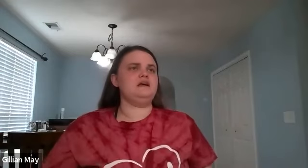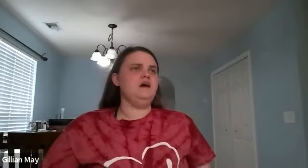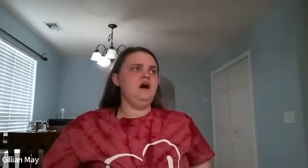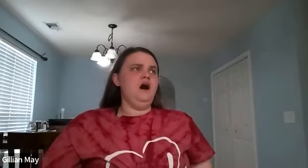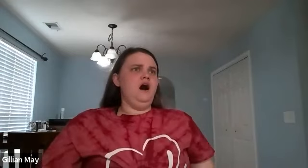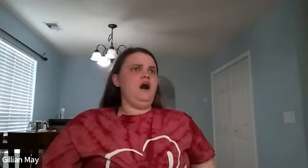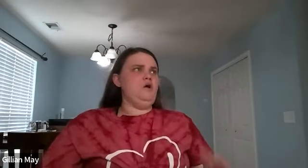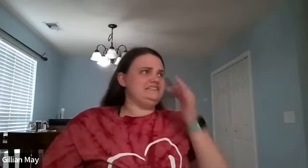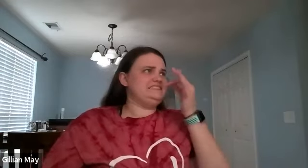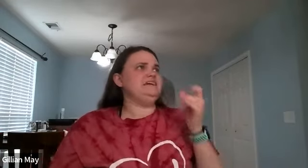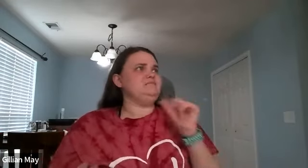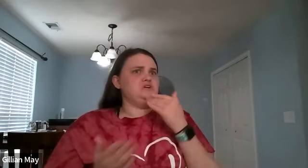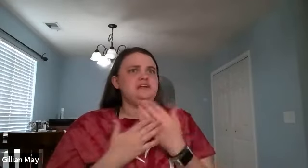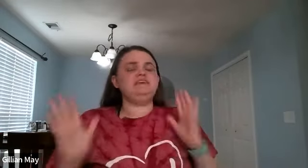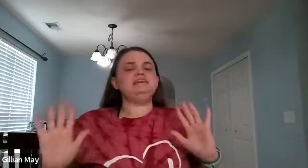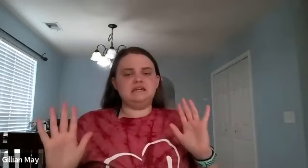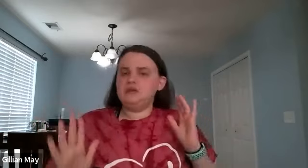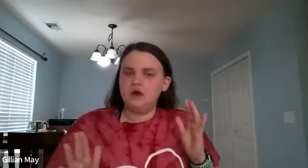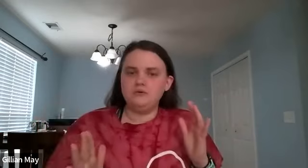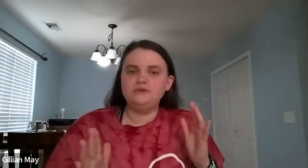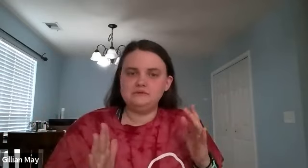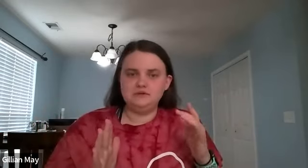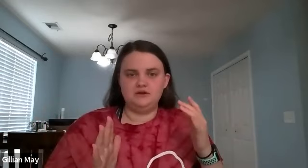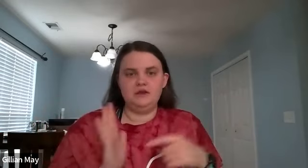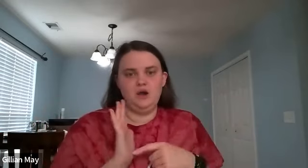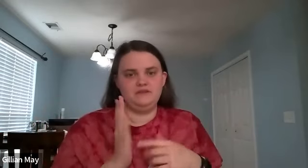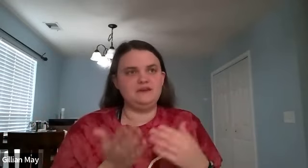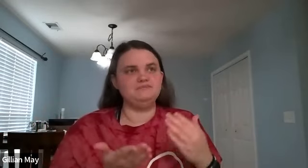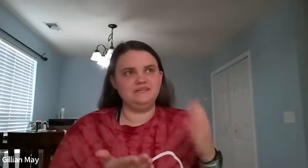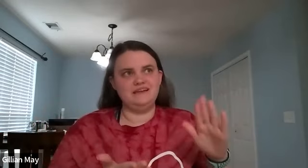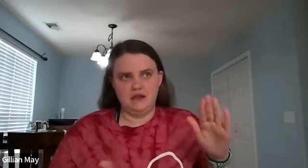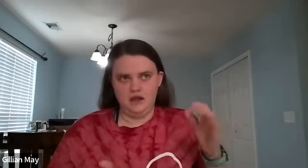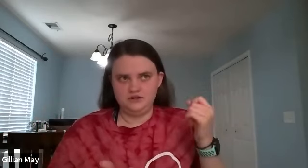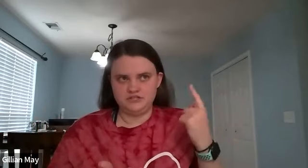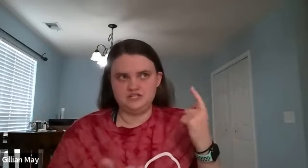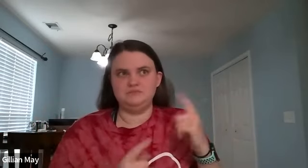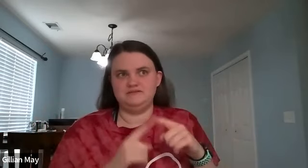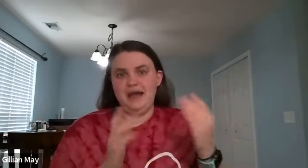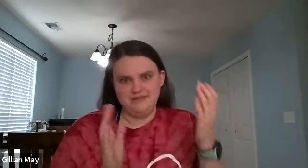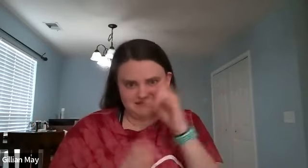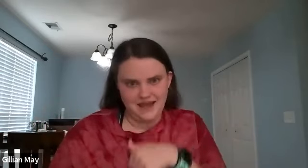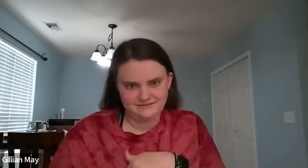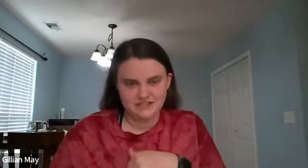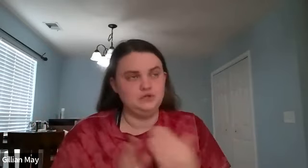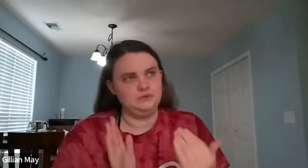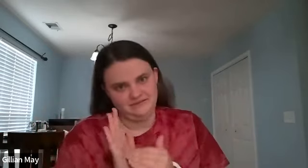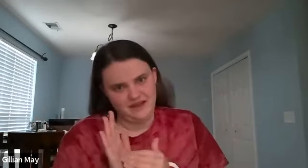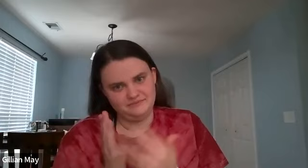like, "Oh, I think I'm not good at this." Like, no, you know, you're helping them be like, "I understand you, but I missed that. Can you repeat that?"